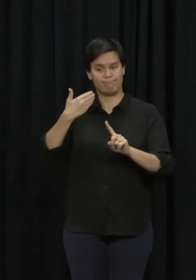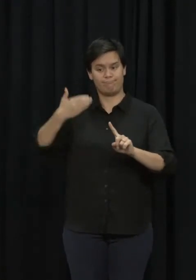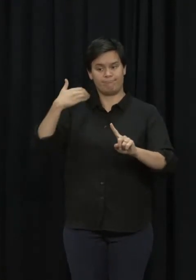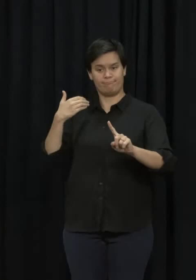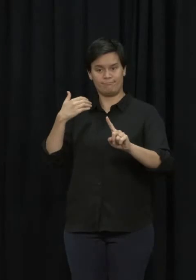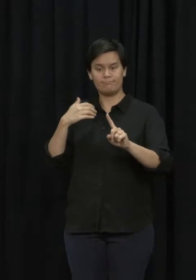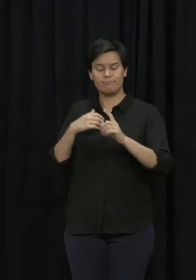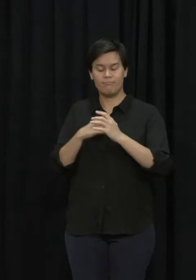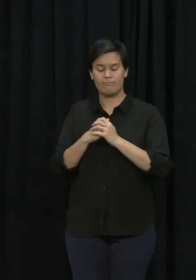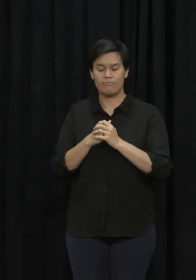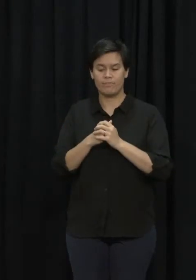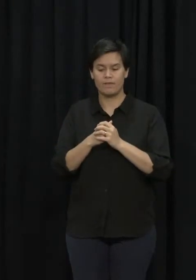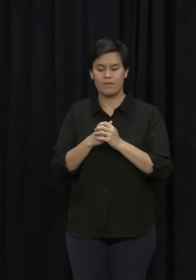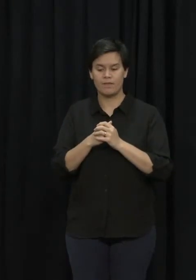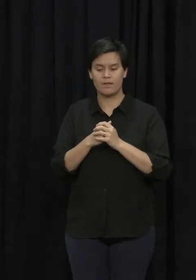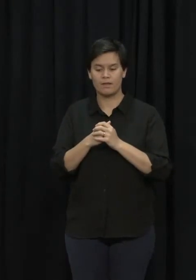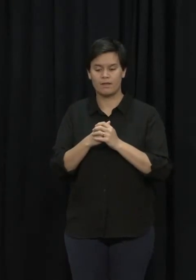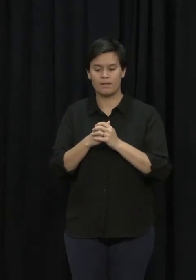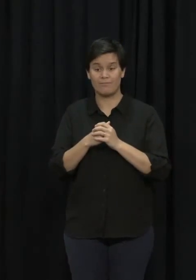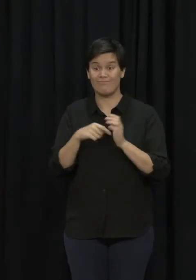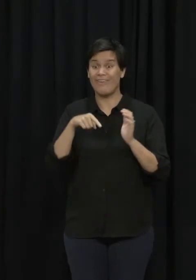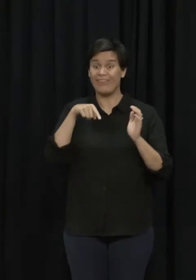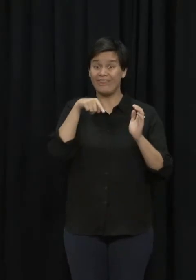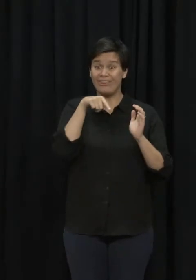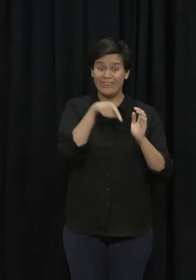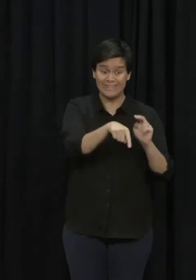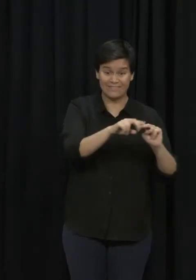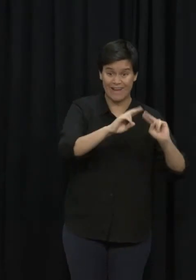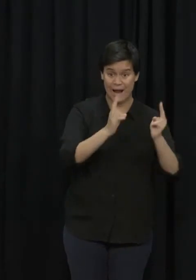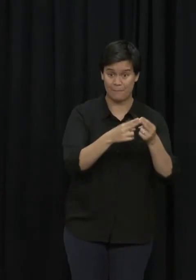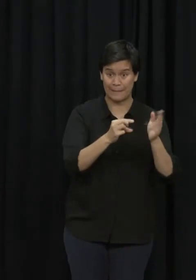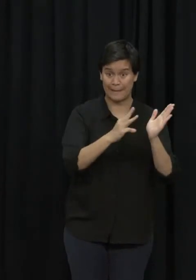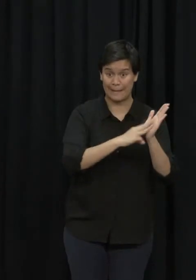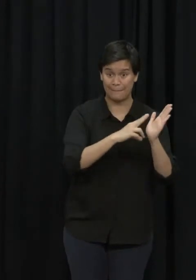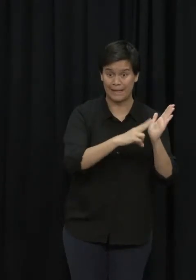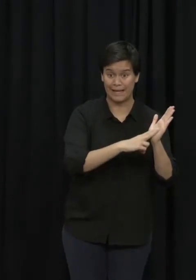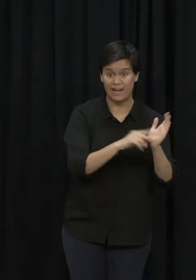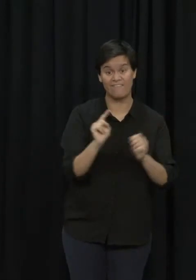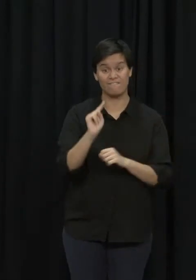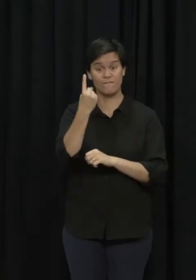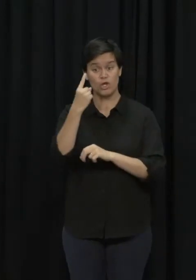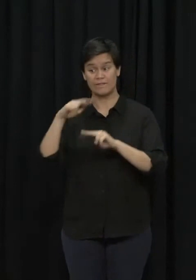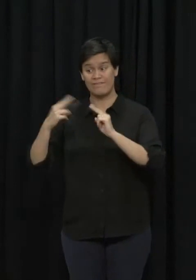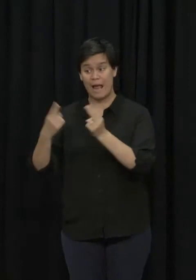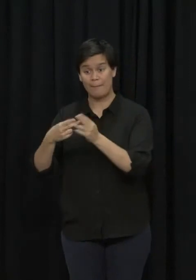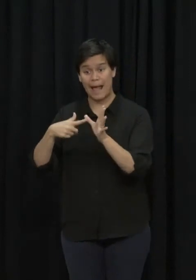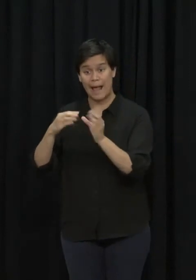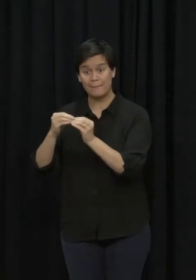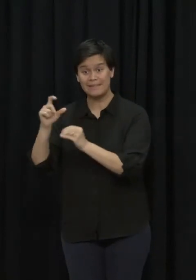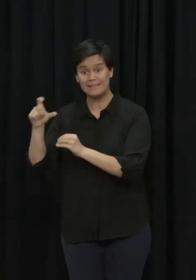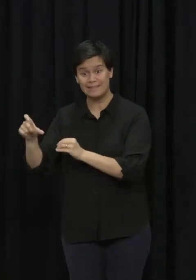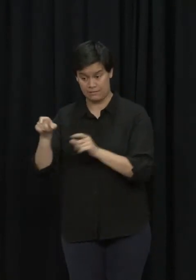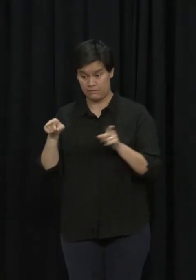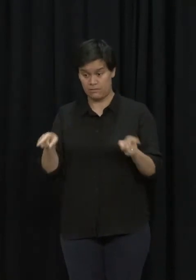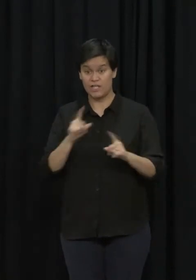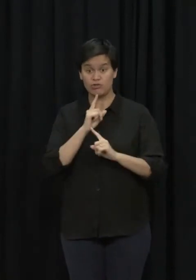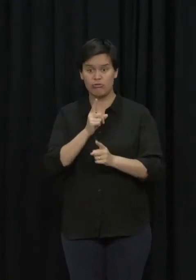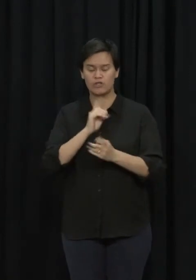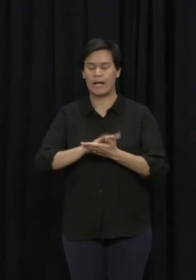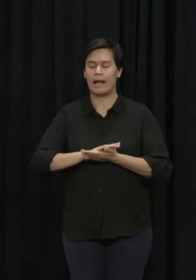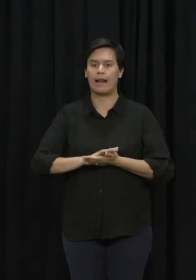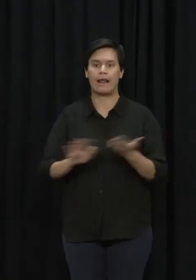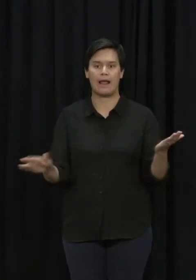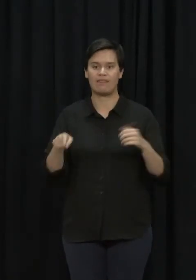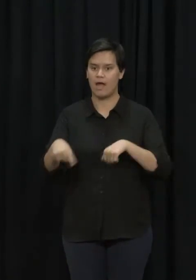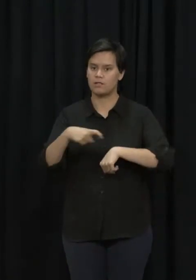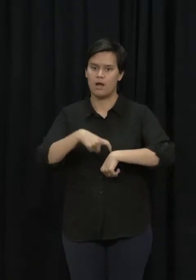here are where there have been very clear instructions between these two families where they were a close contact. And so the instructions with the close contacts were very